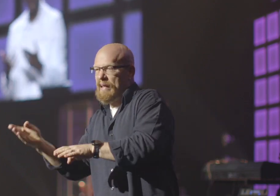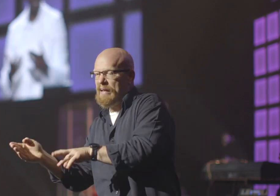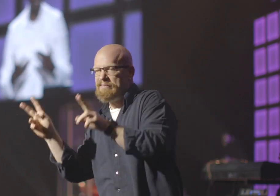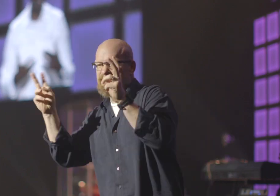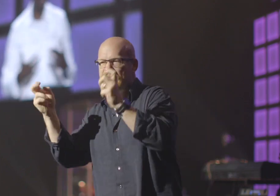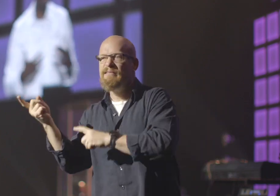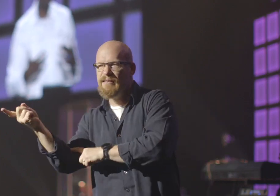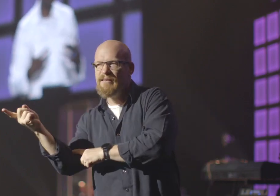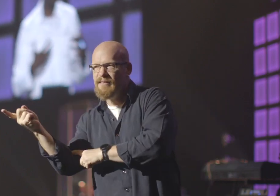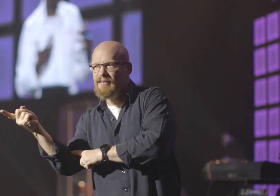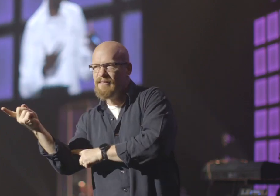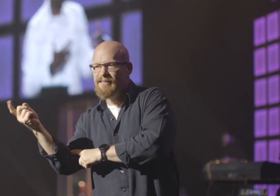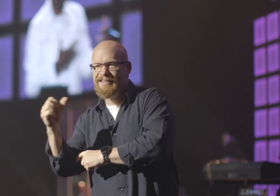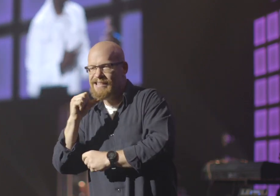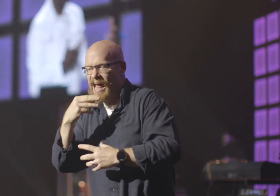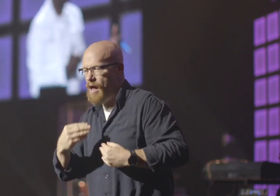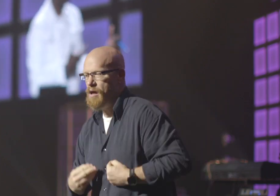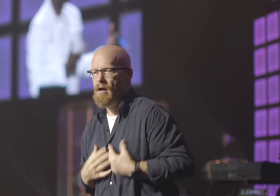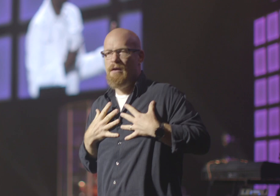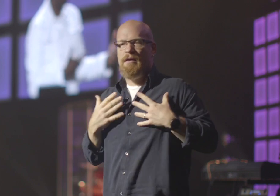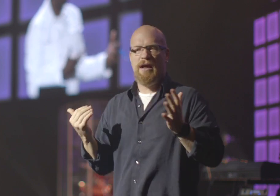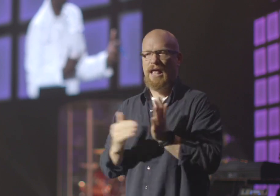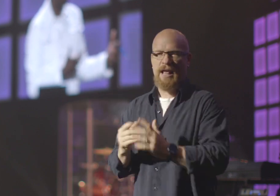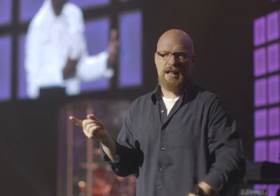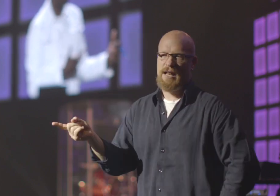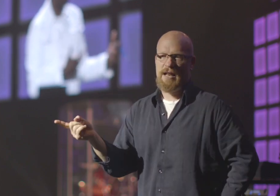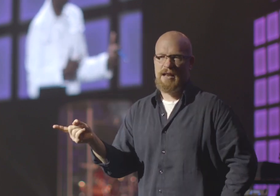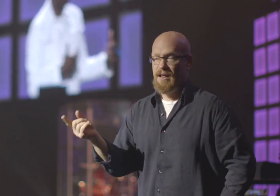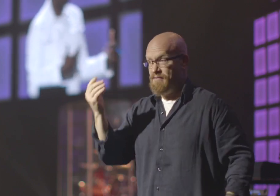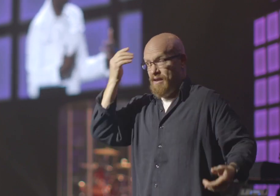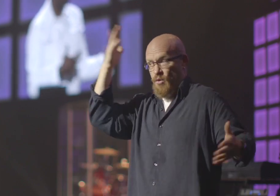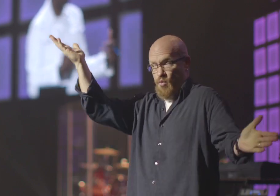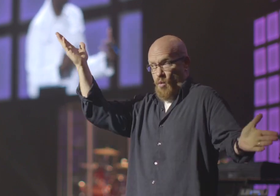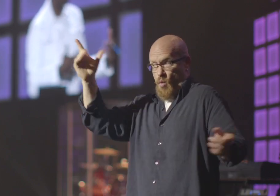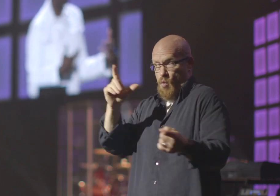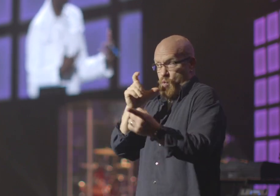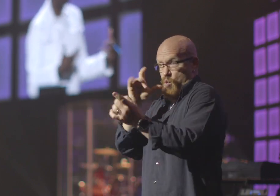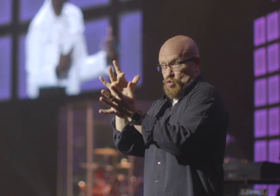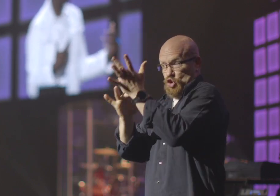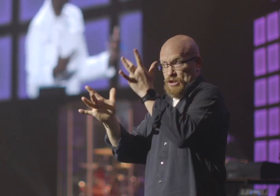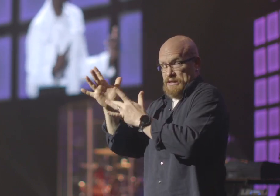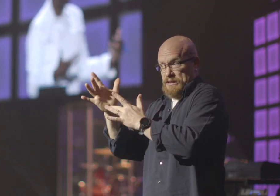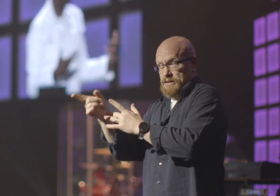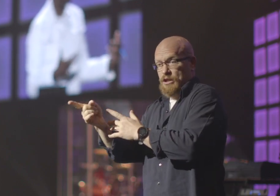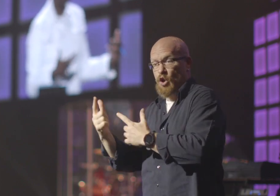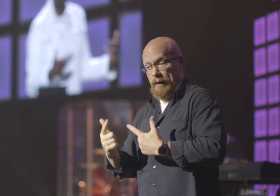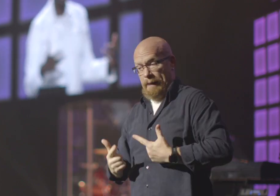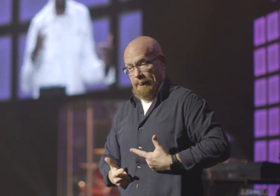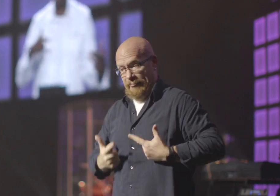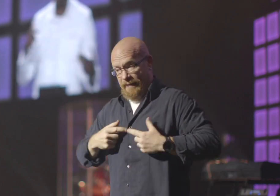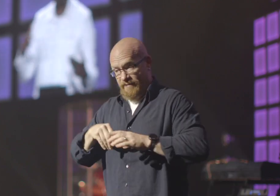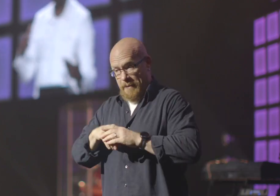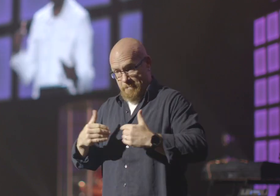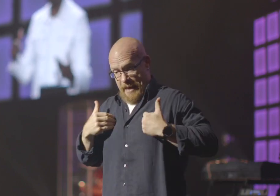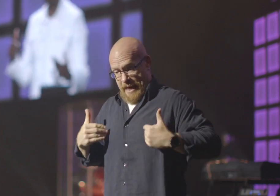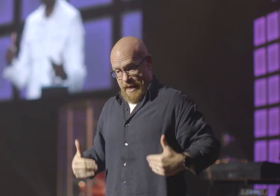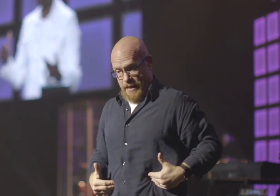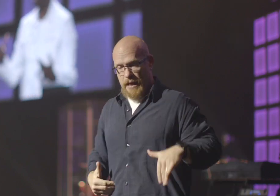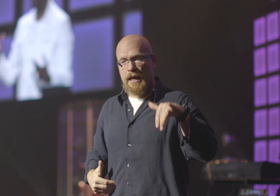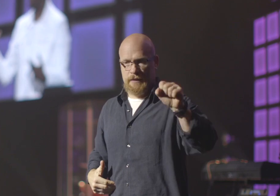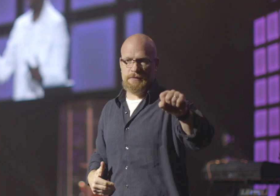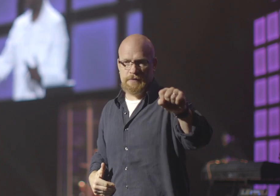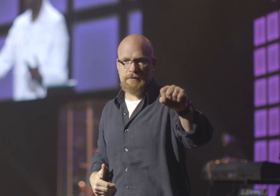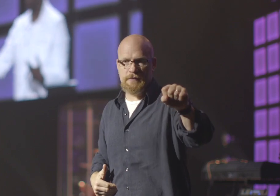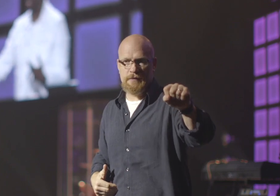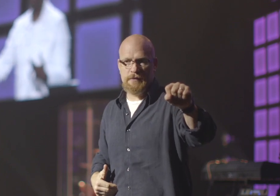us, if they don't know Jesus, they're just existing. They don't know that, because each and every one of us was